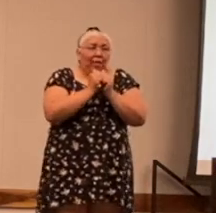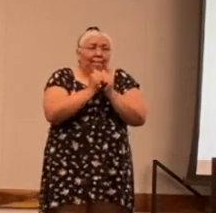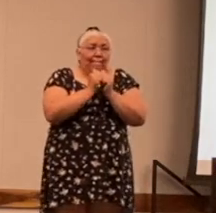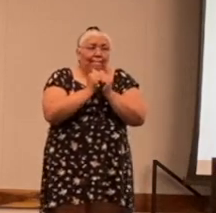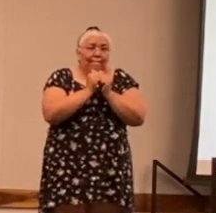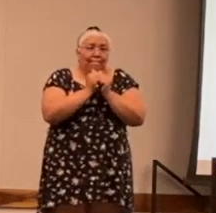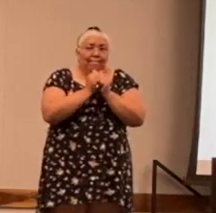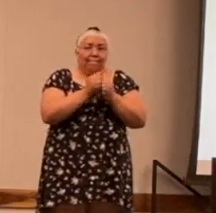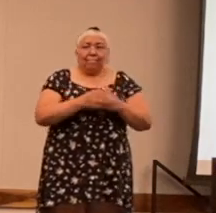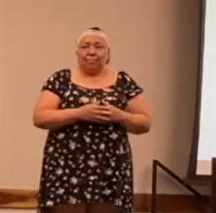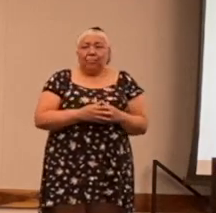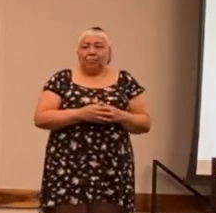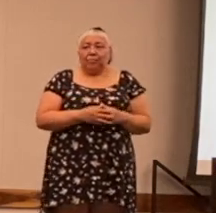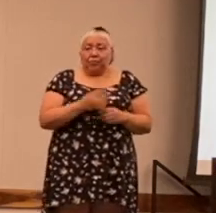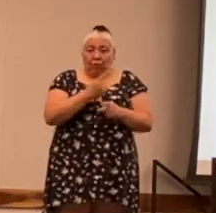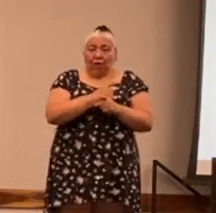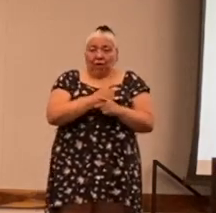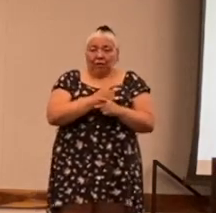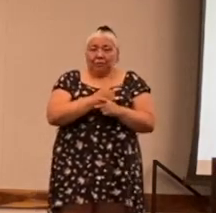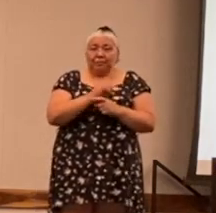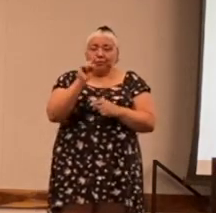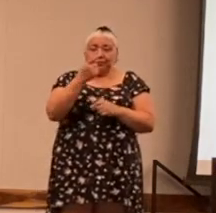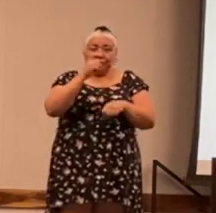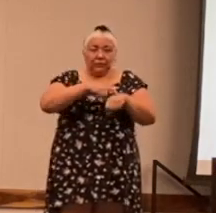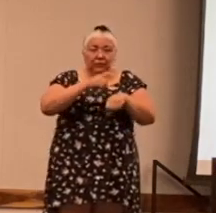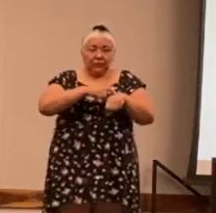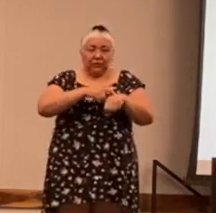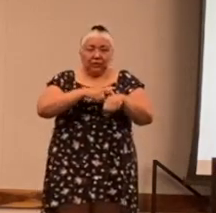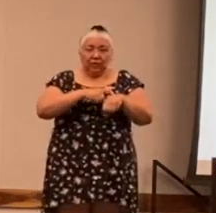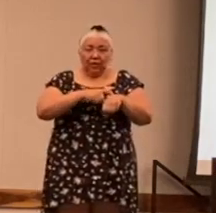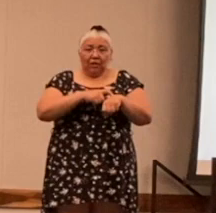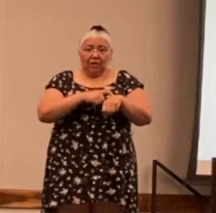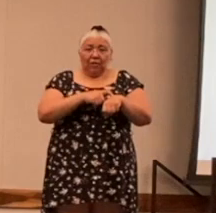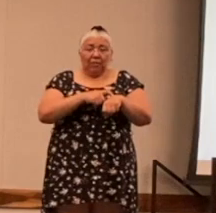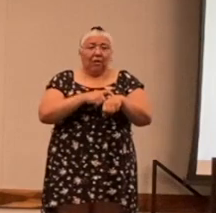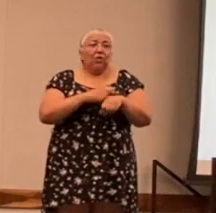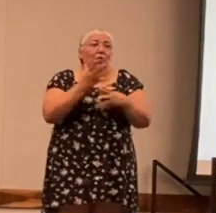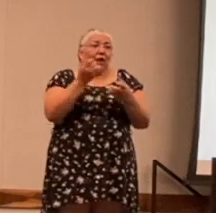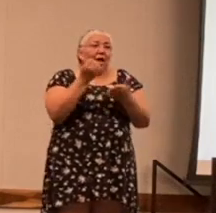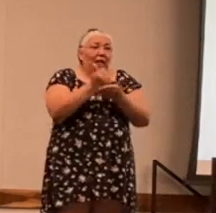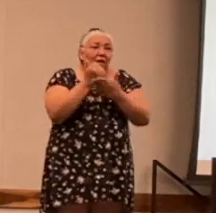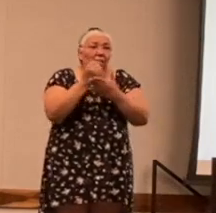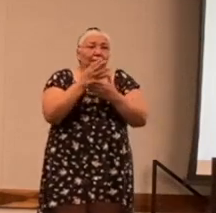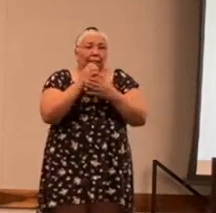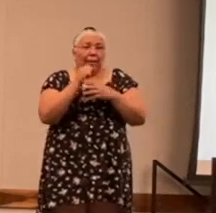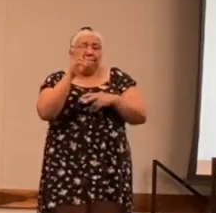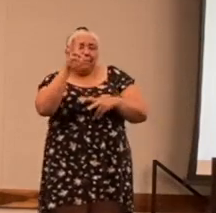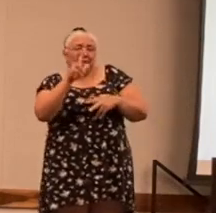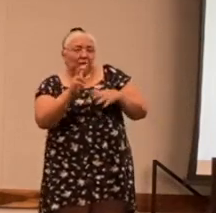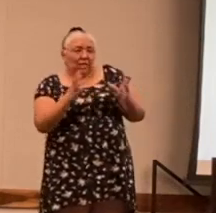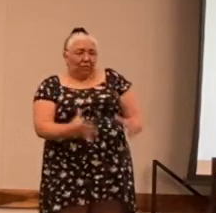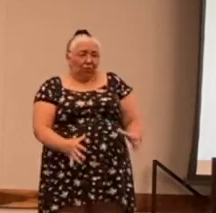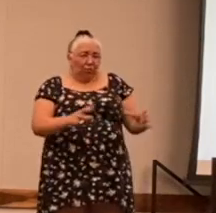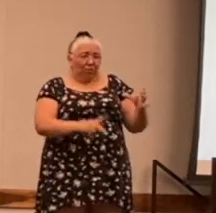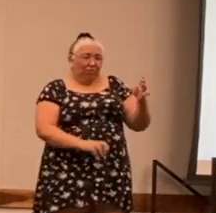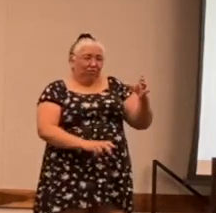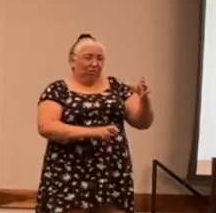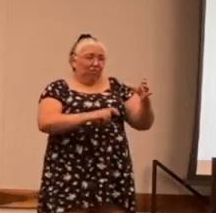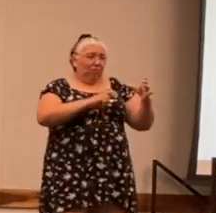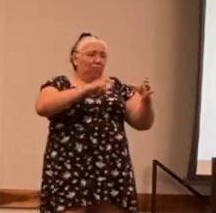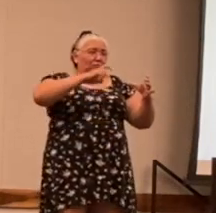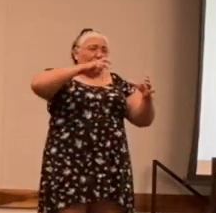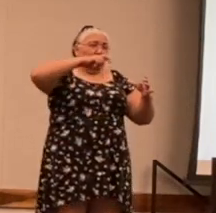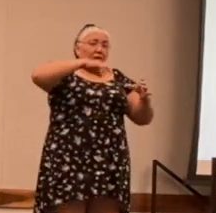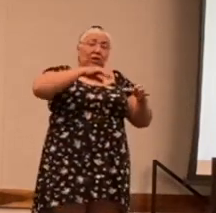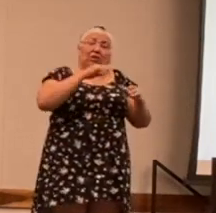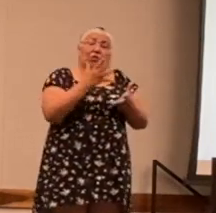them. Right? And the only time that some and you want to help them crawl out of that barrel. But the thing is